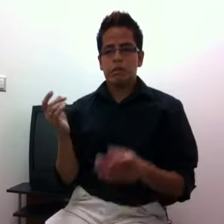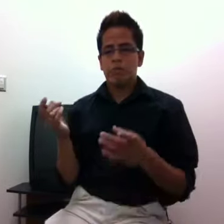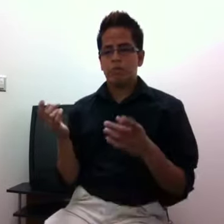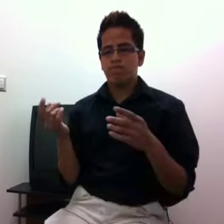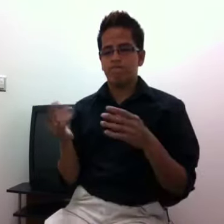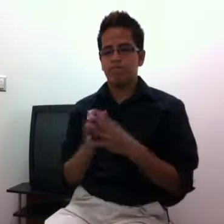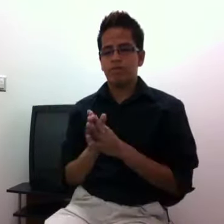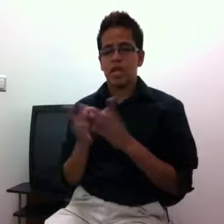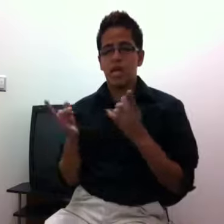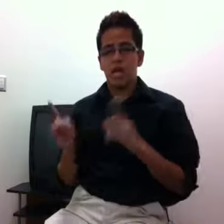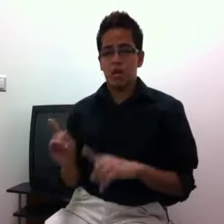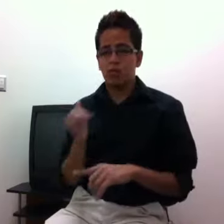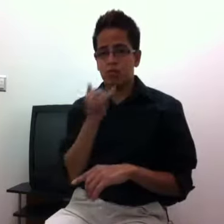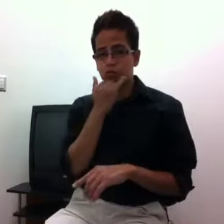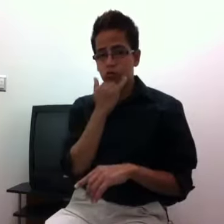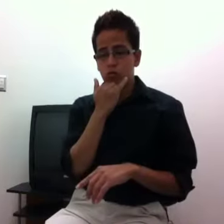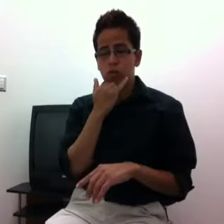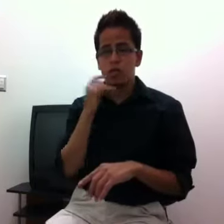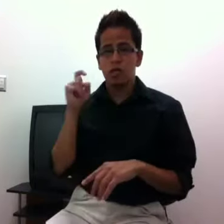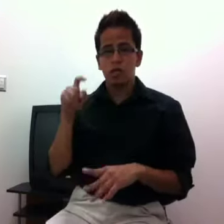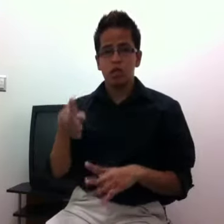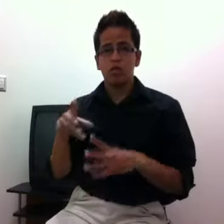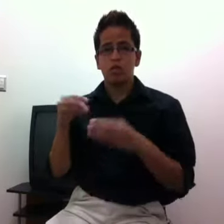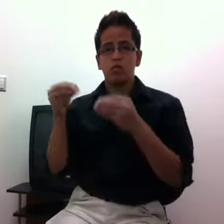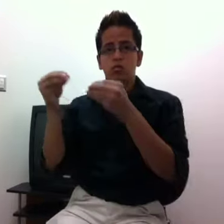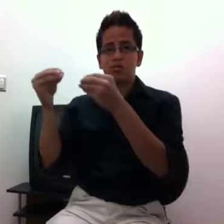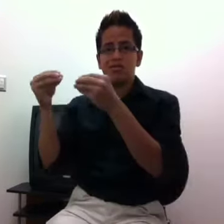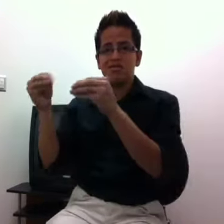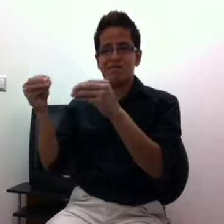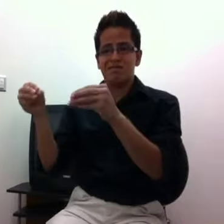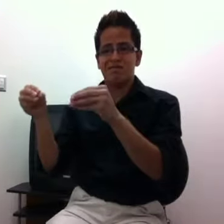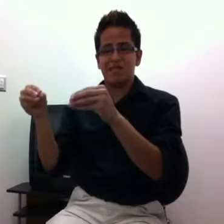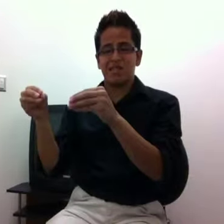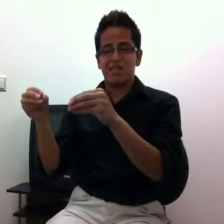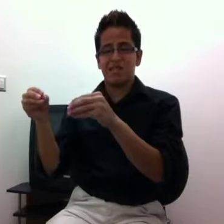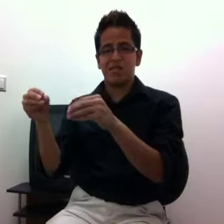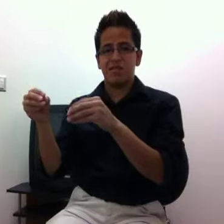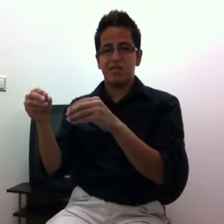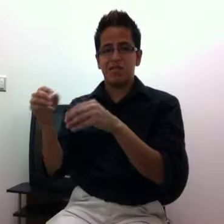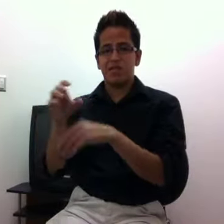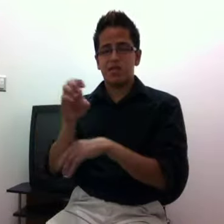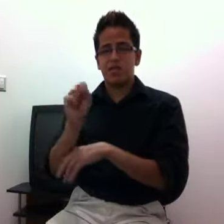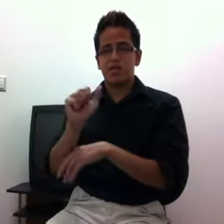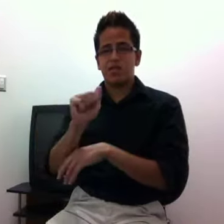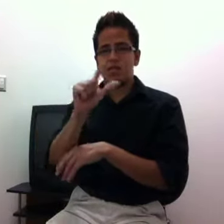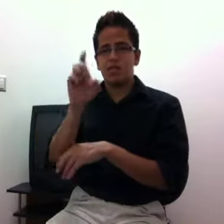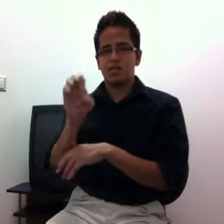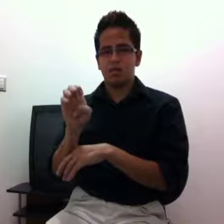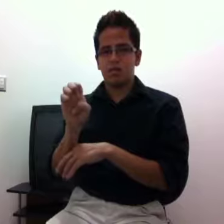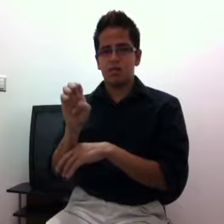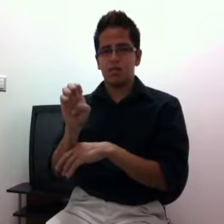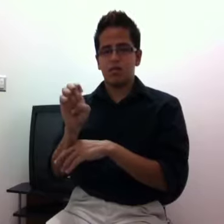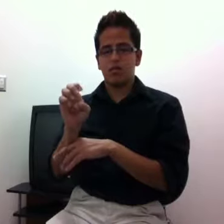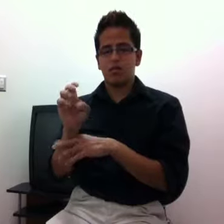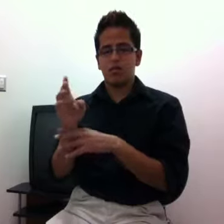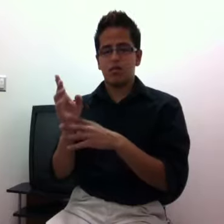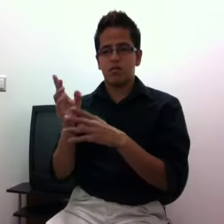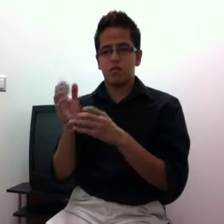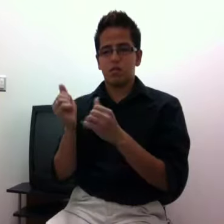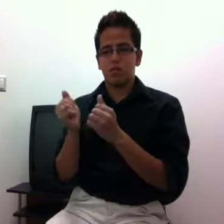There's many things I wish I would have been able to have, like the old monk's bench, which was in fact a bench which